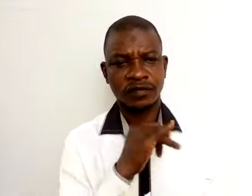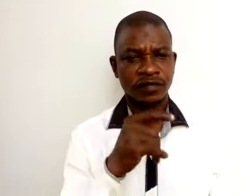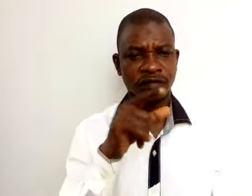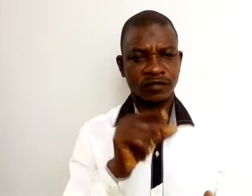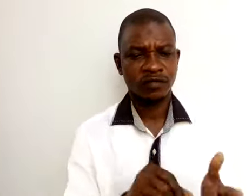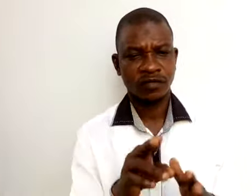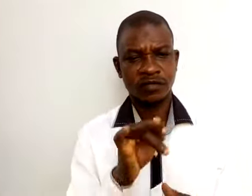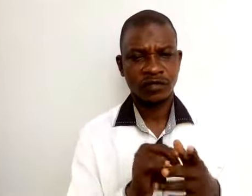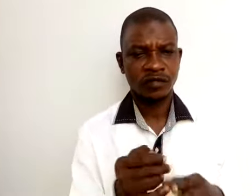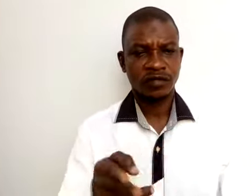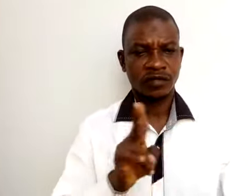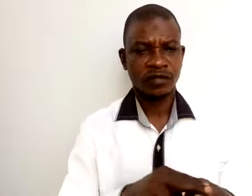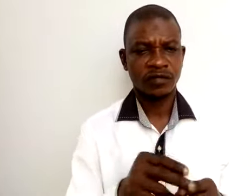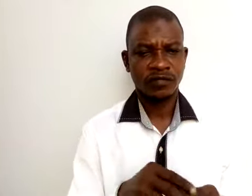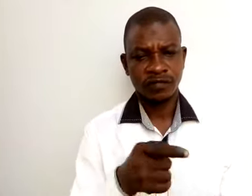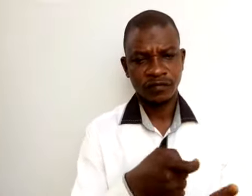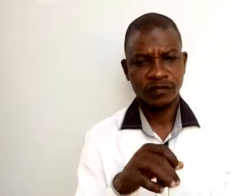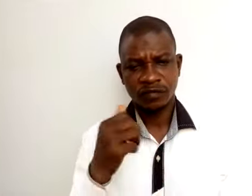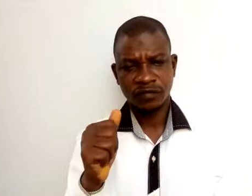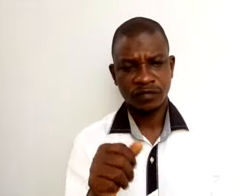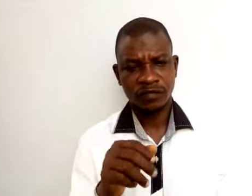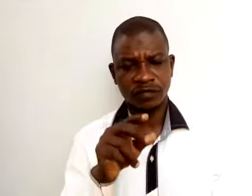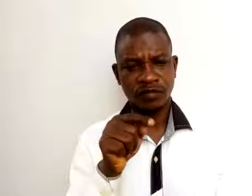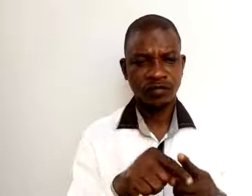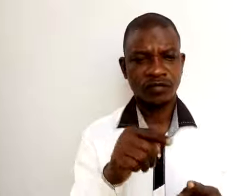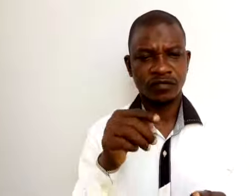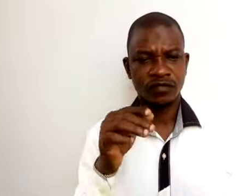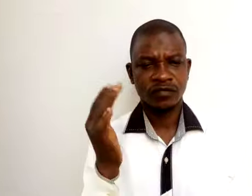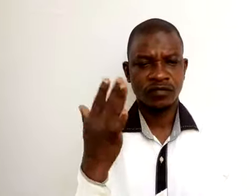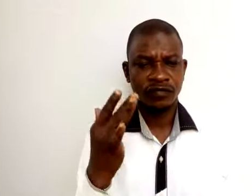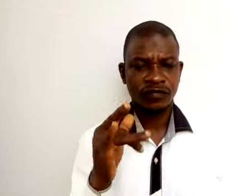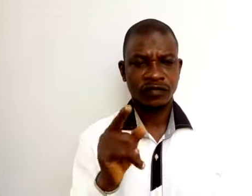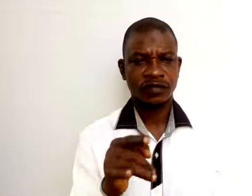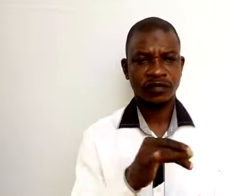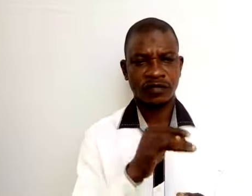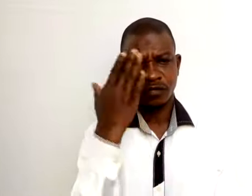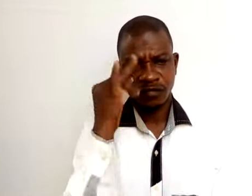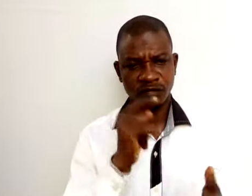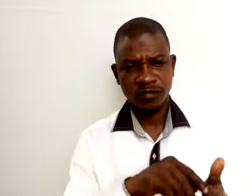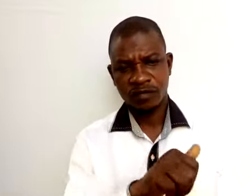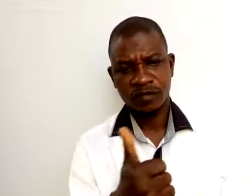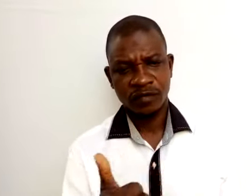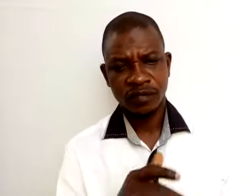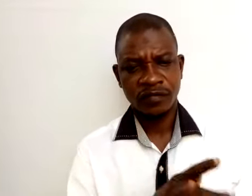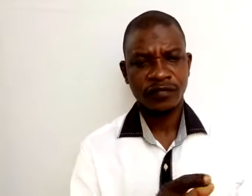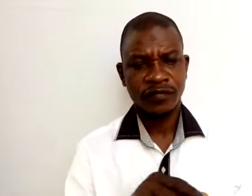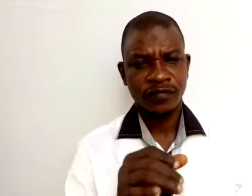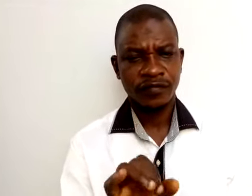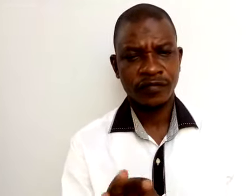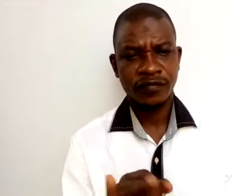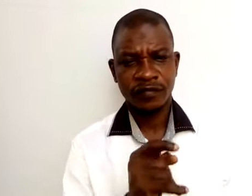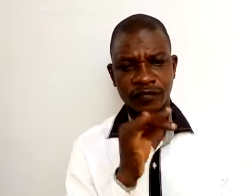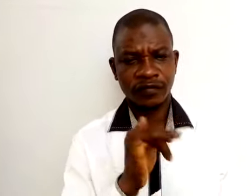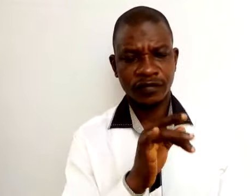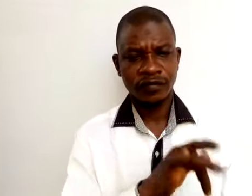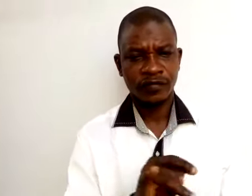quantity increases from 10 to 15, while other factors affecting